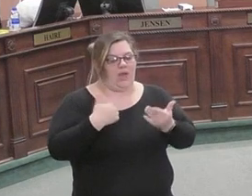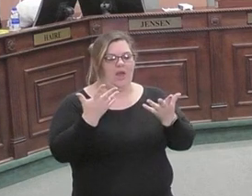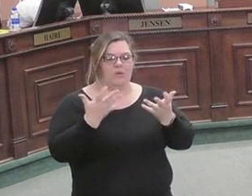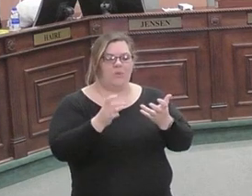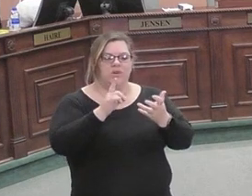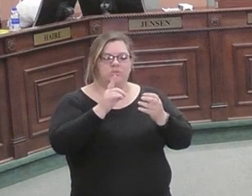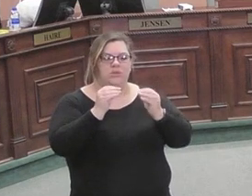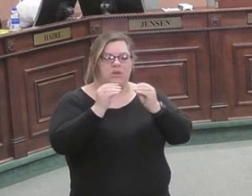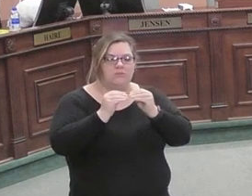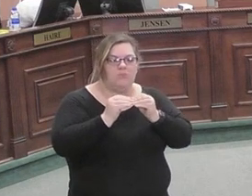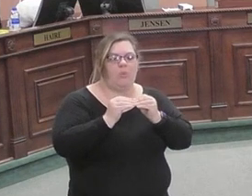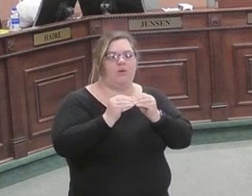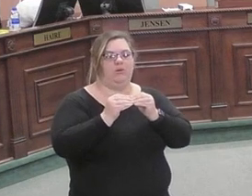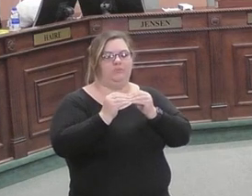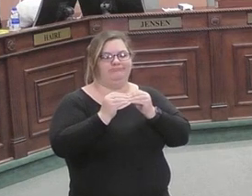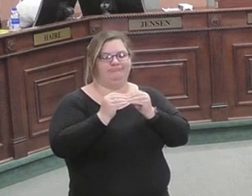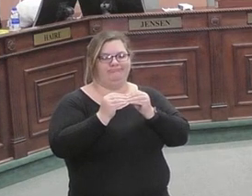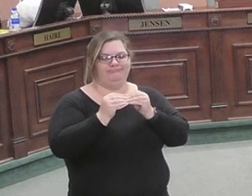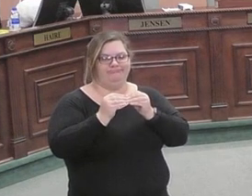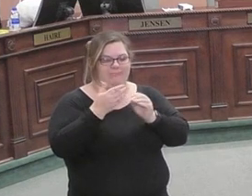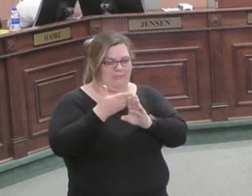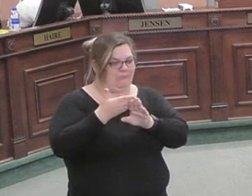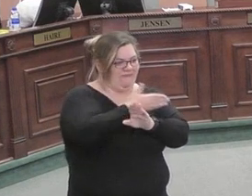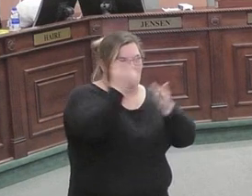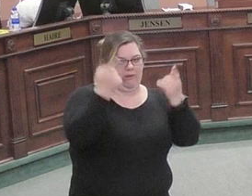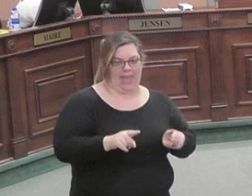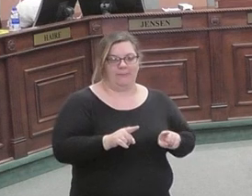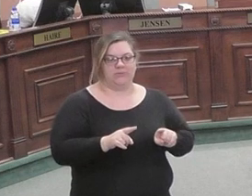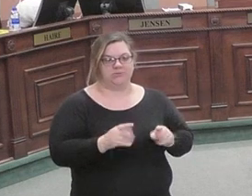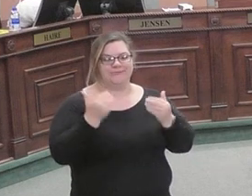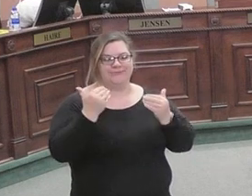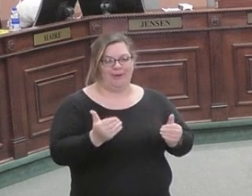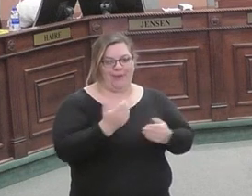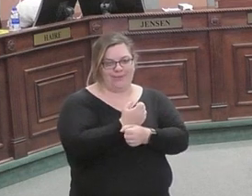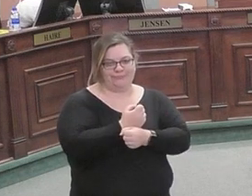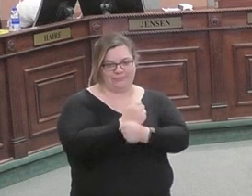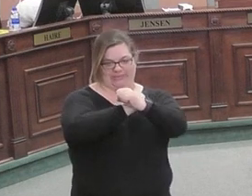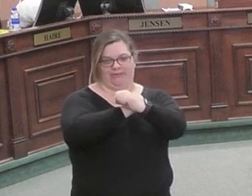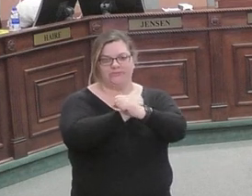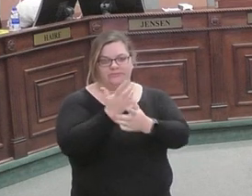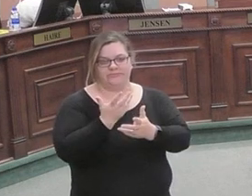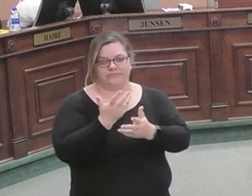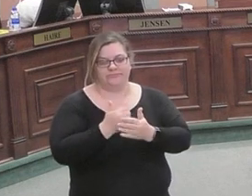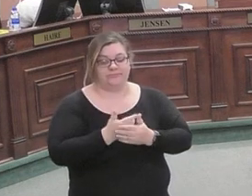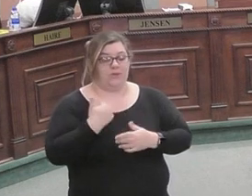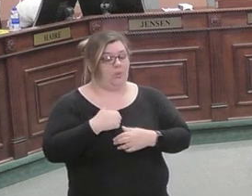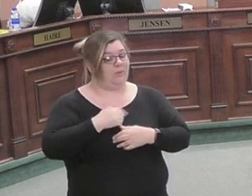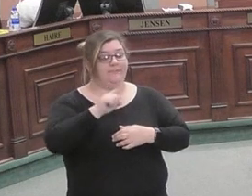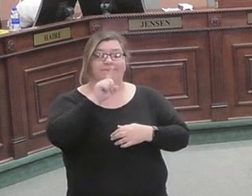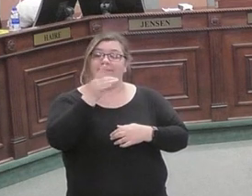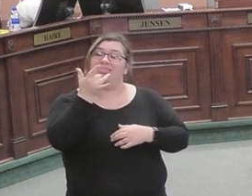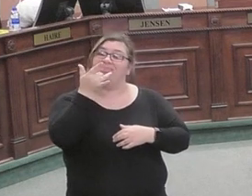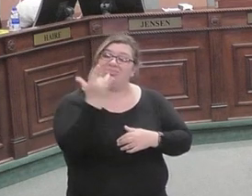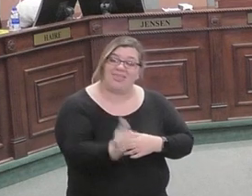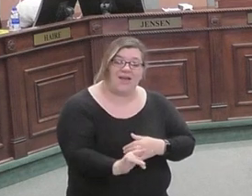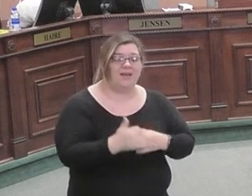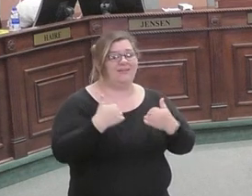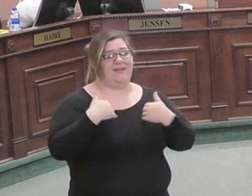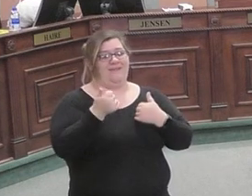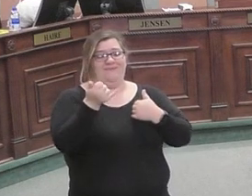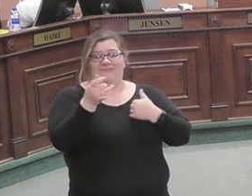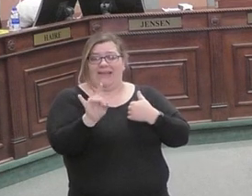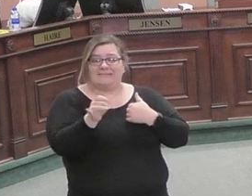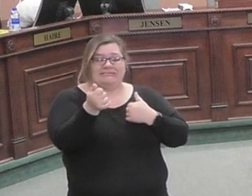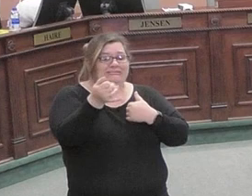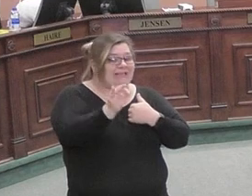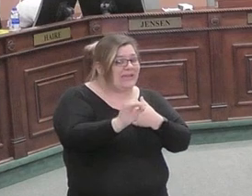and out front and ahead of things. And we have been very fortunate to this point to only have 18 or 19 cases versus